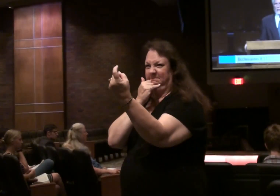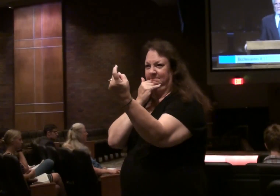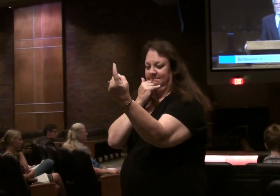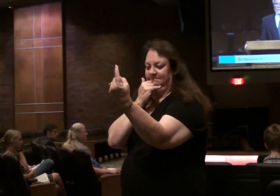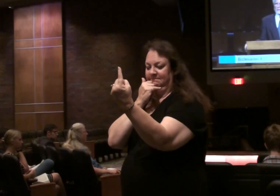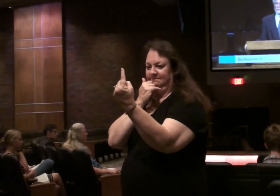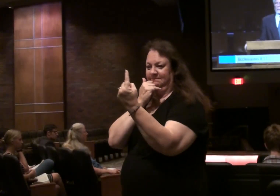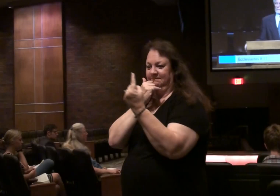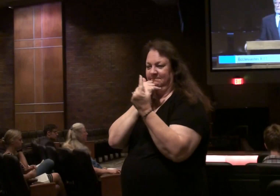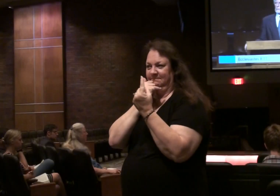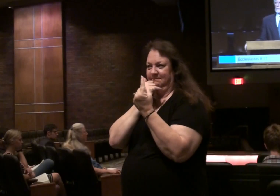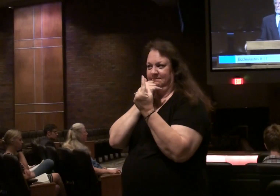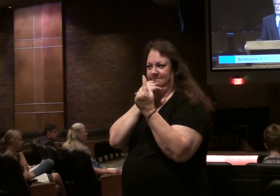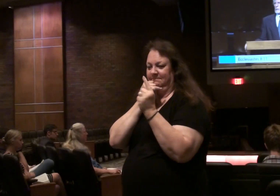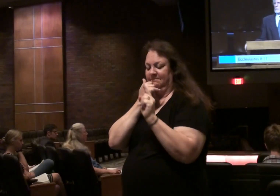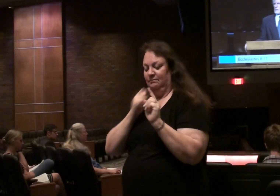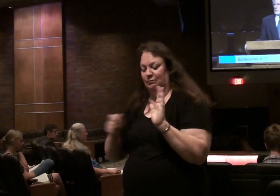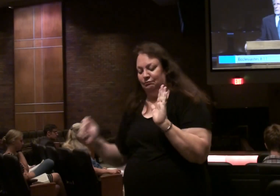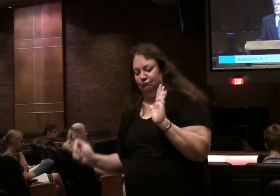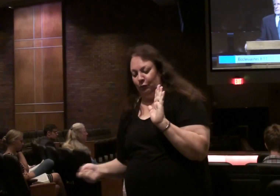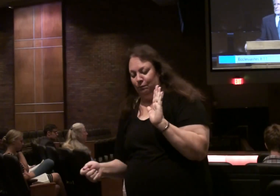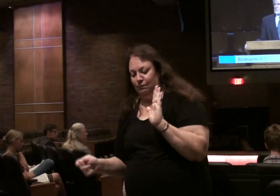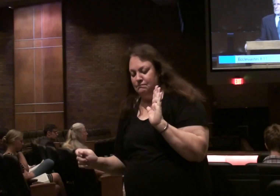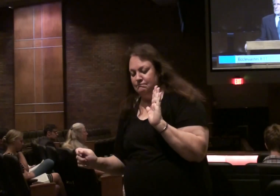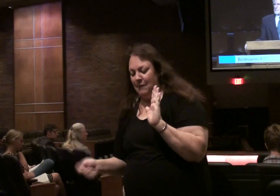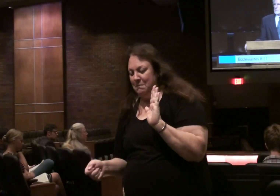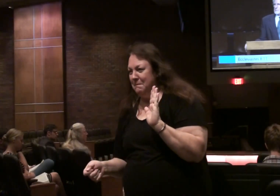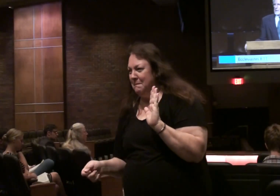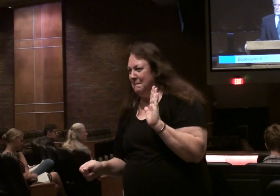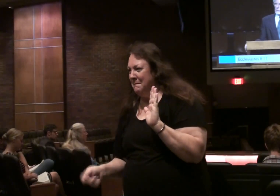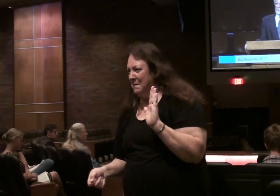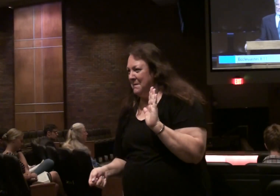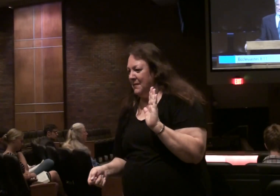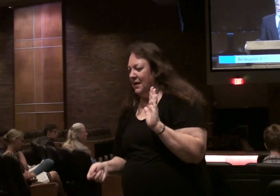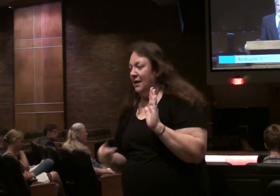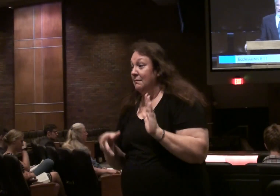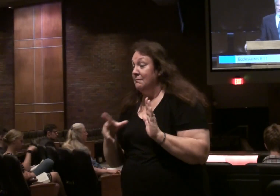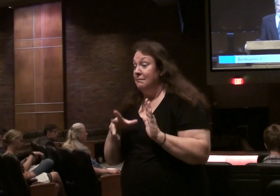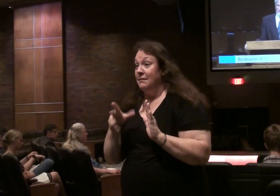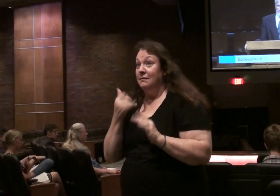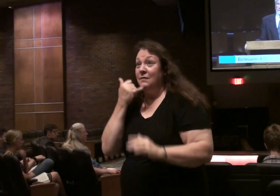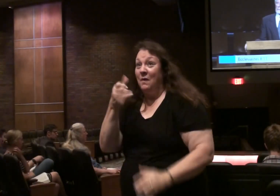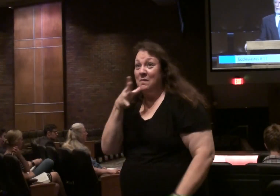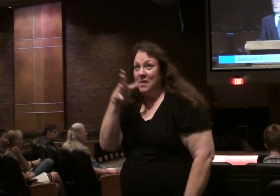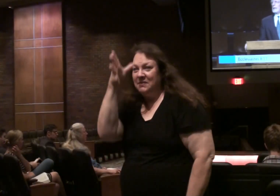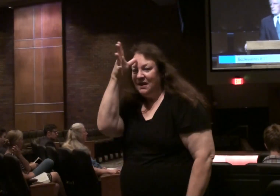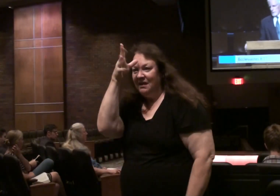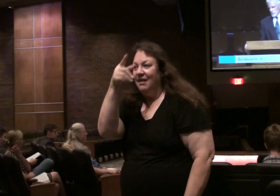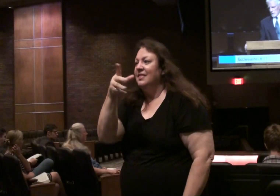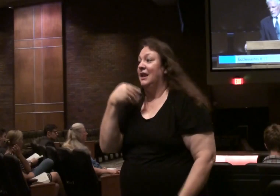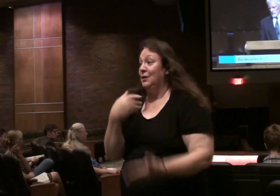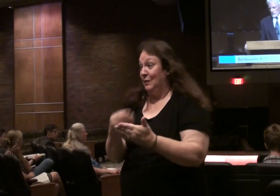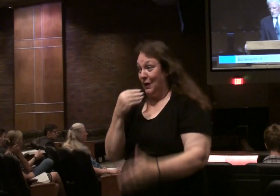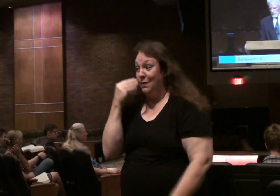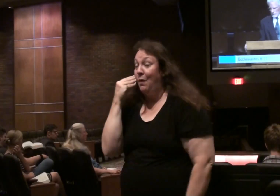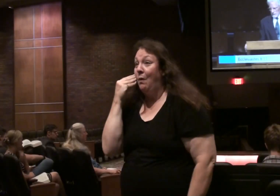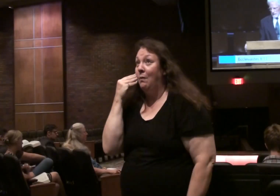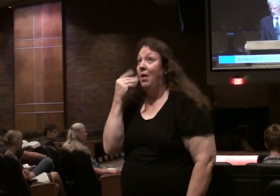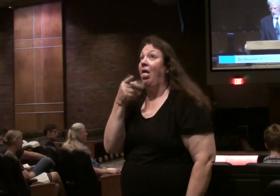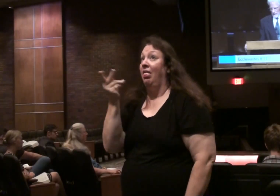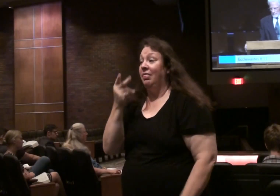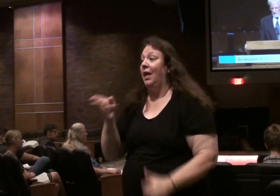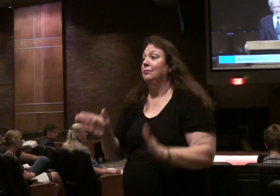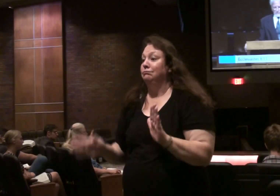of the class and then administered physical discipline. And when your parents find out about it, they administered physical discipline.